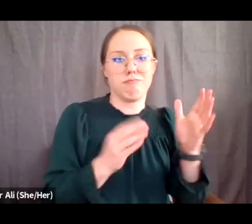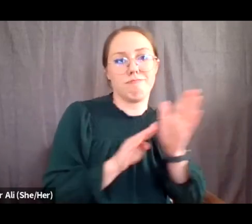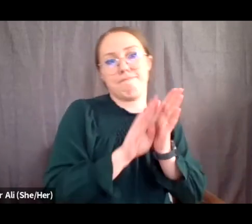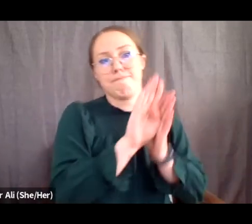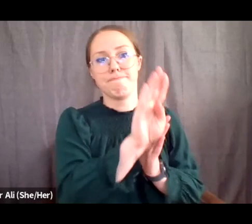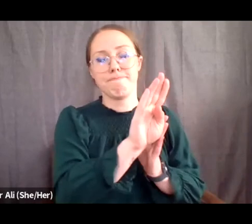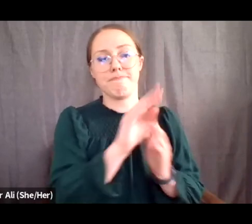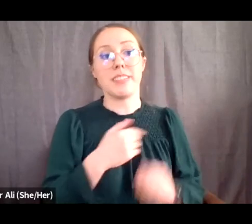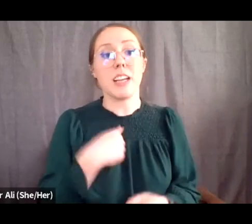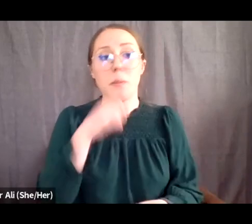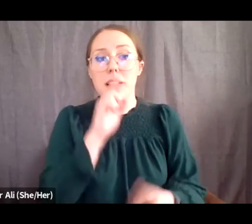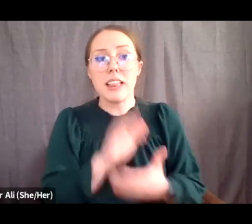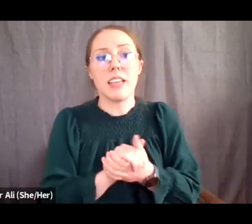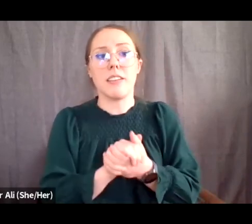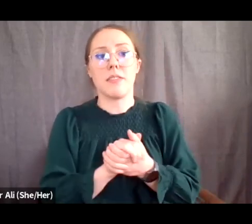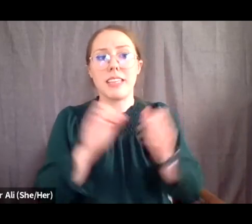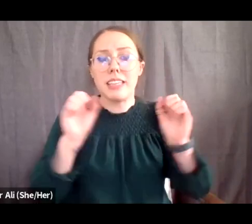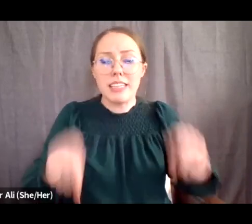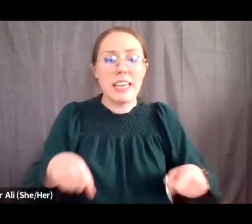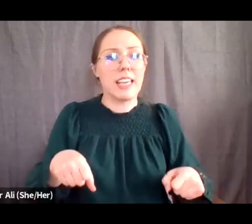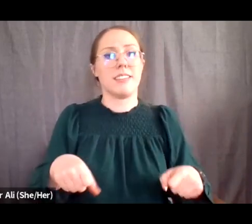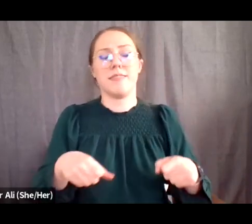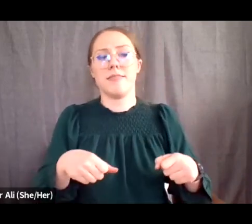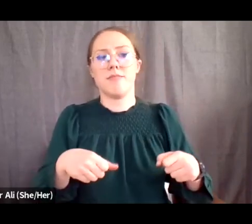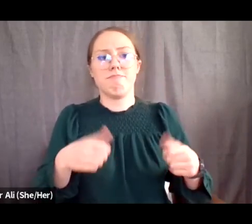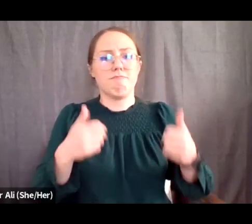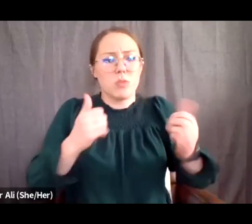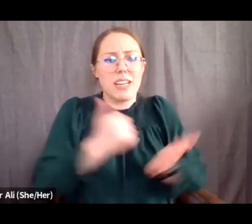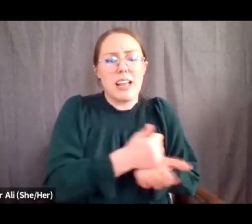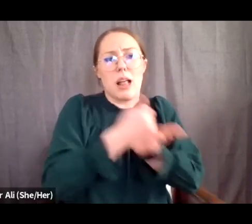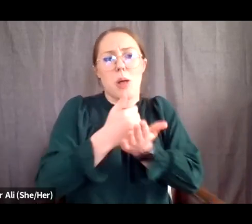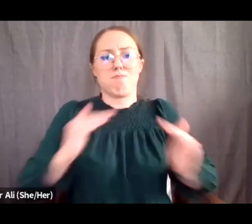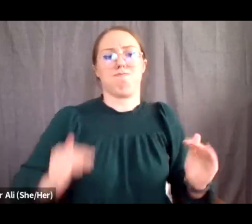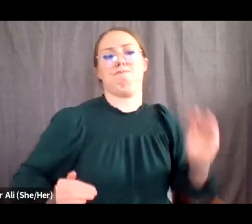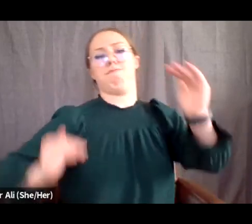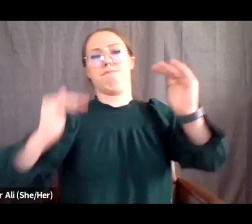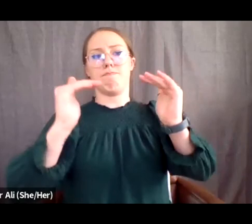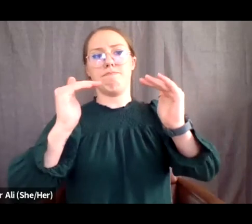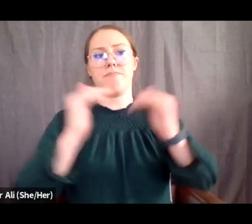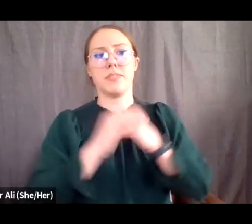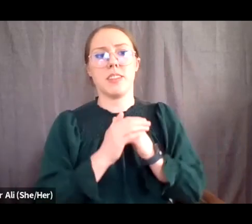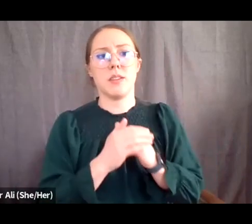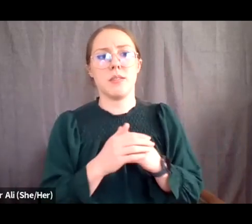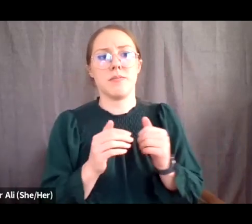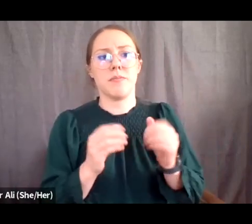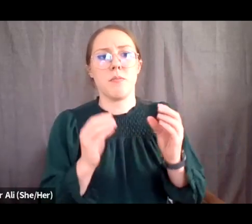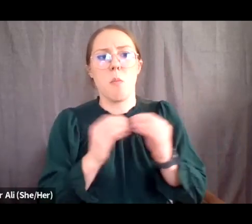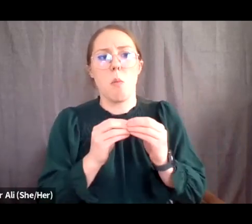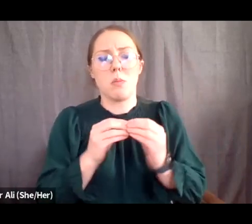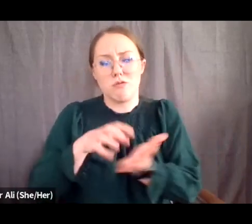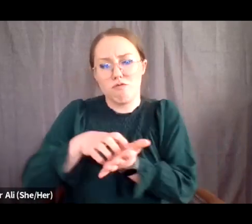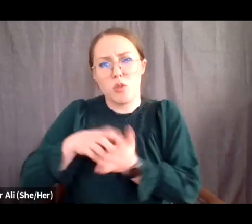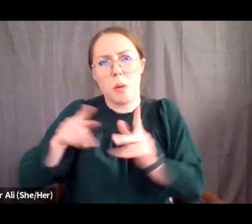for all people, especially the most vulnerable people in our society. The absence of art and thriving